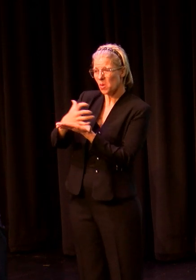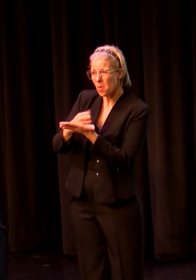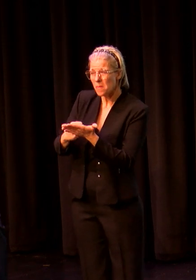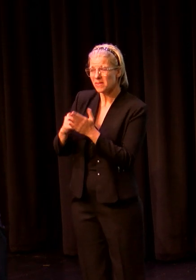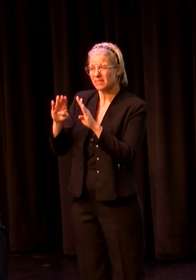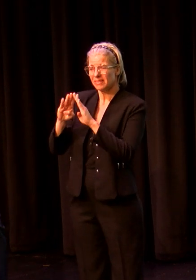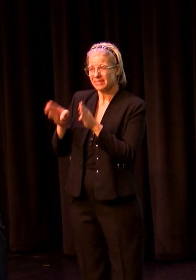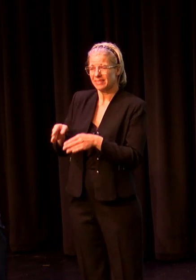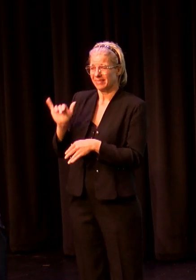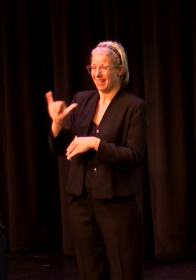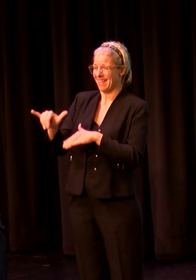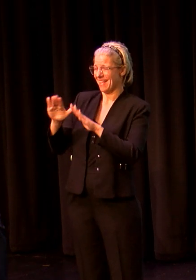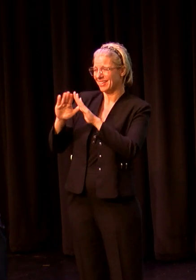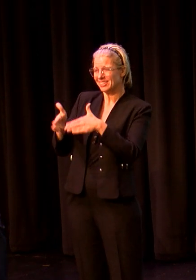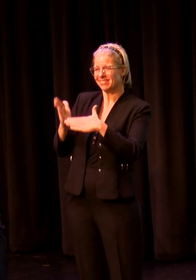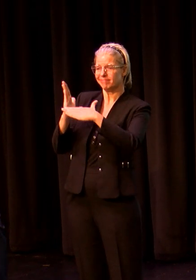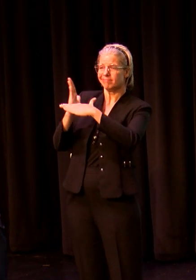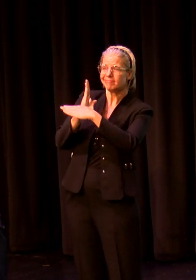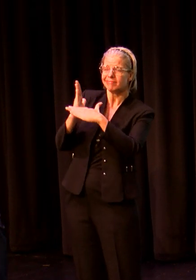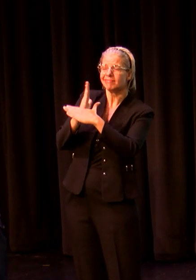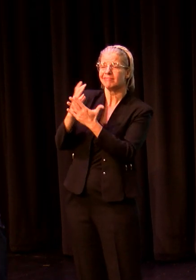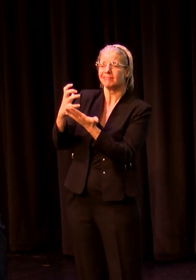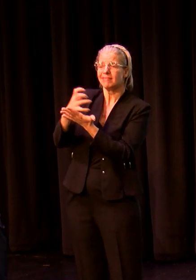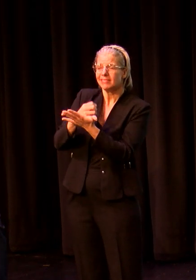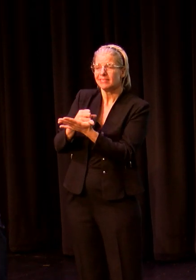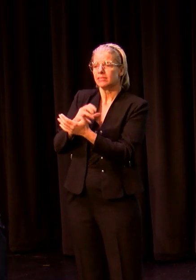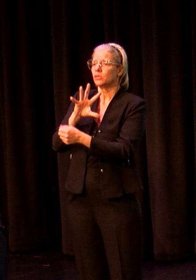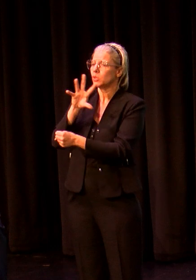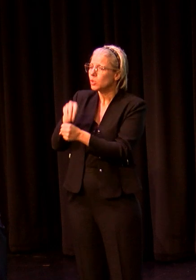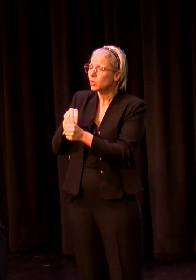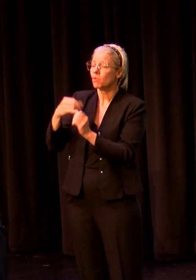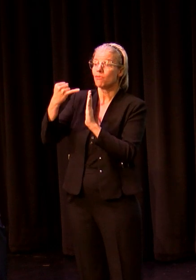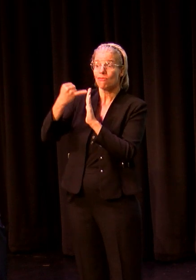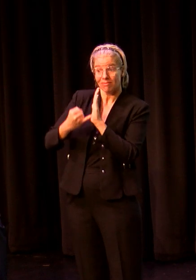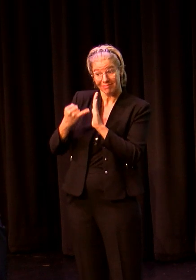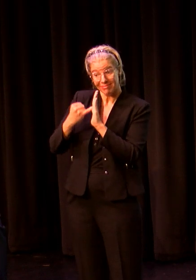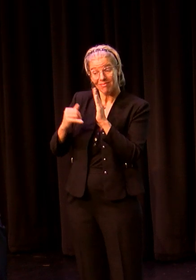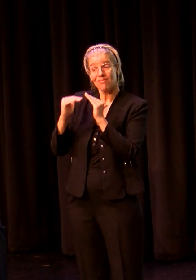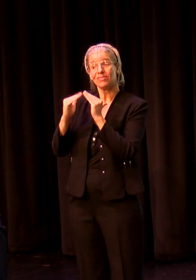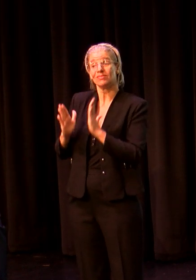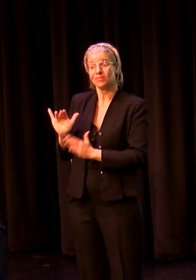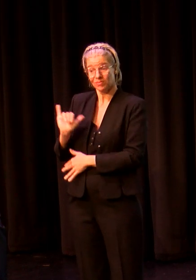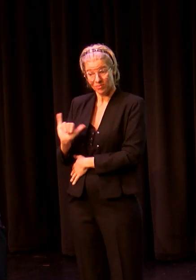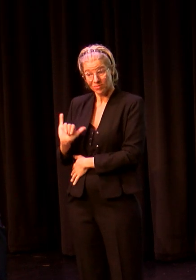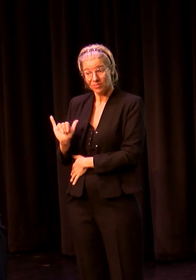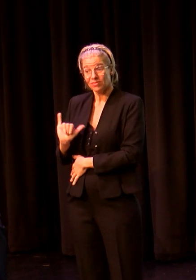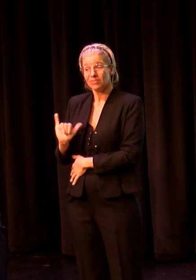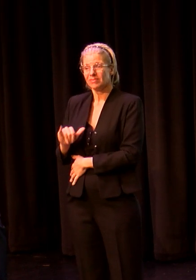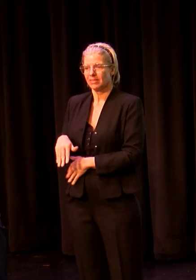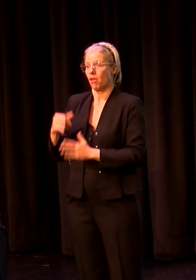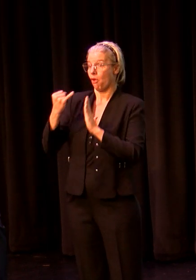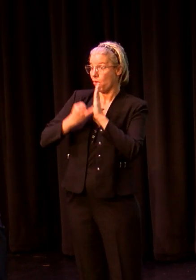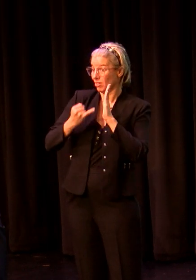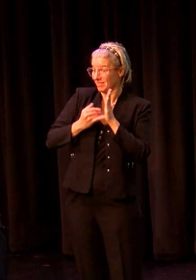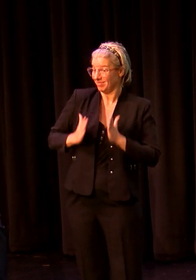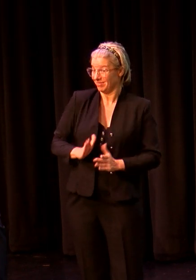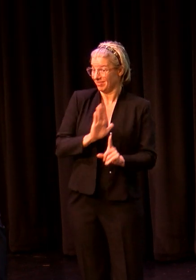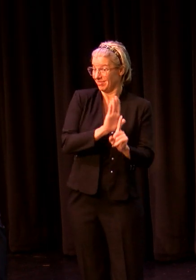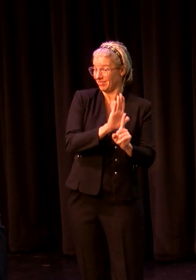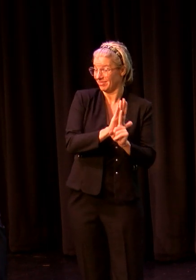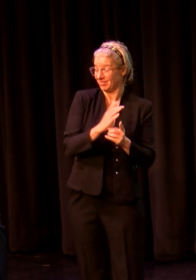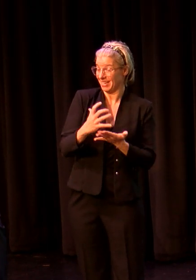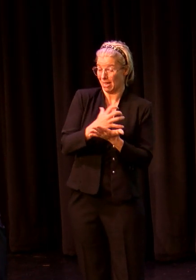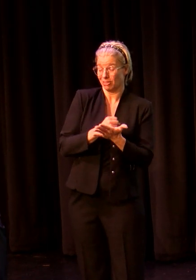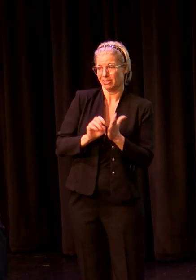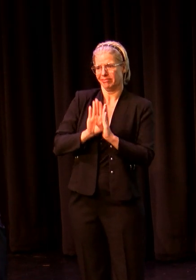housing you're doing, is to include artist housing, like a percentage of it, maybe artist housing, artist salaries are like this. And so